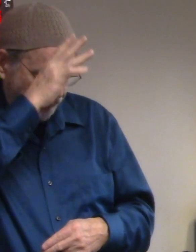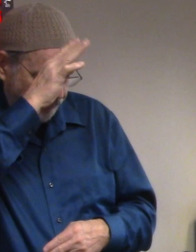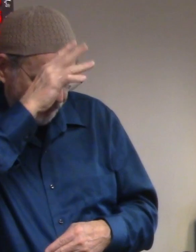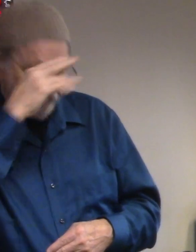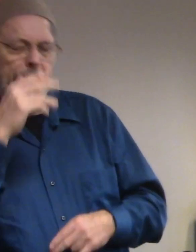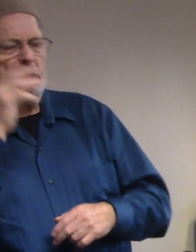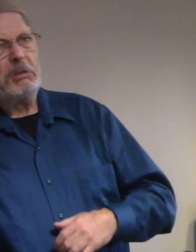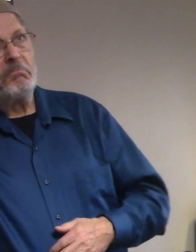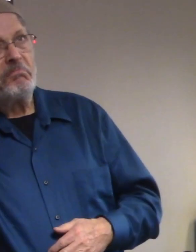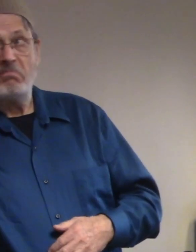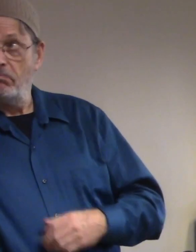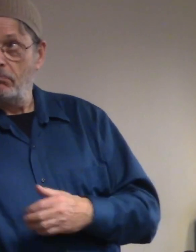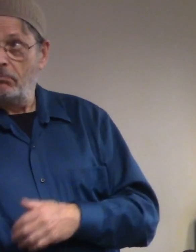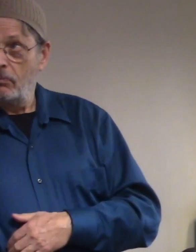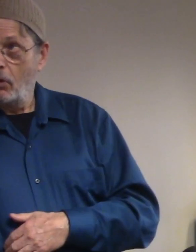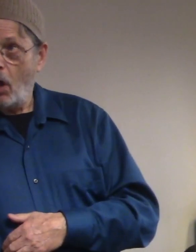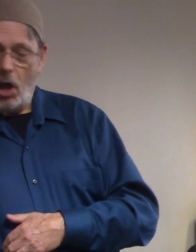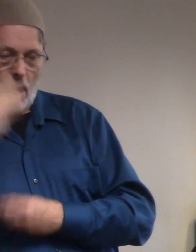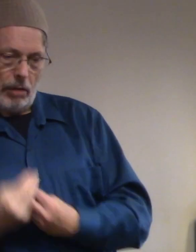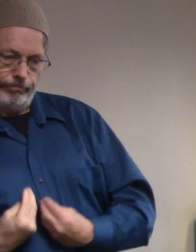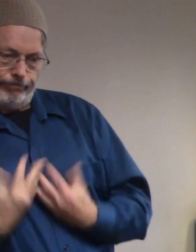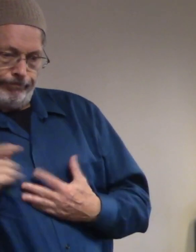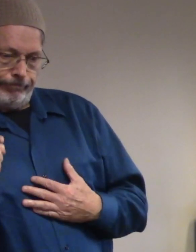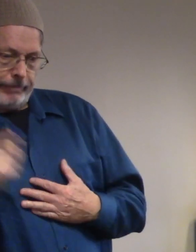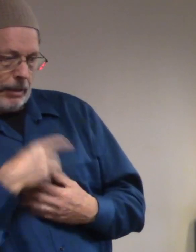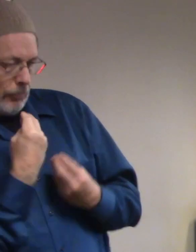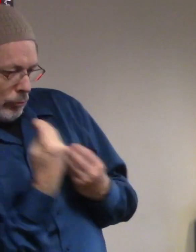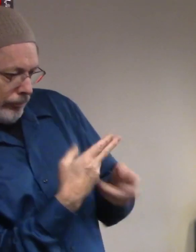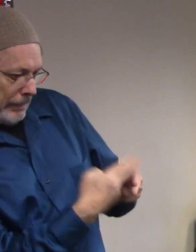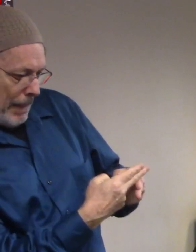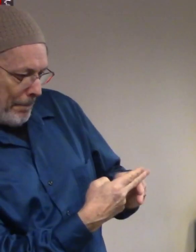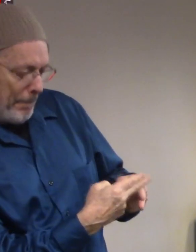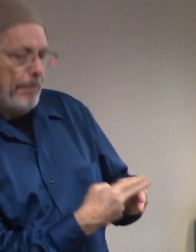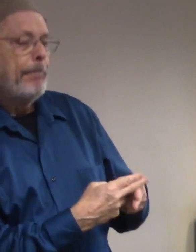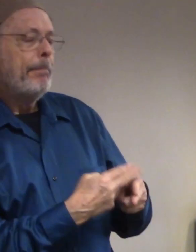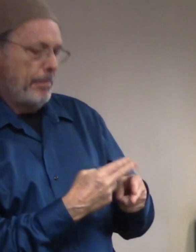father Abdullah. Why? Because Abdullah is the servant of Allah.